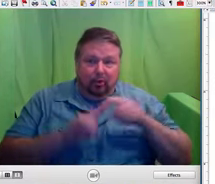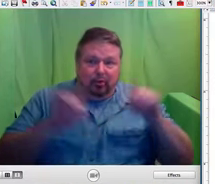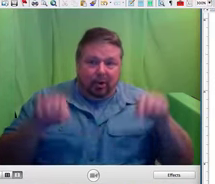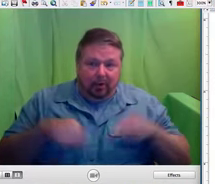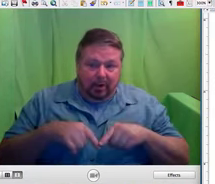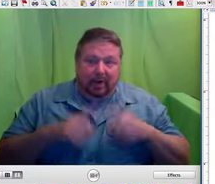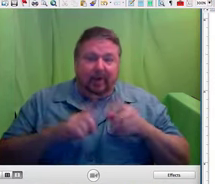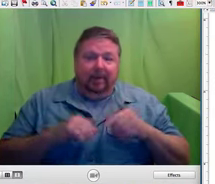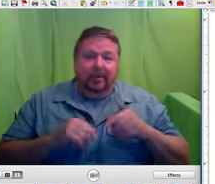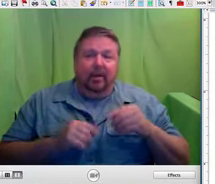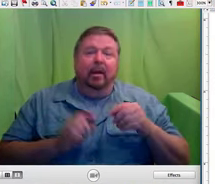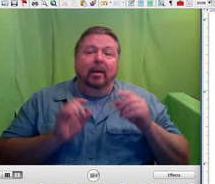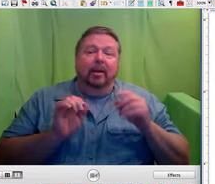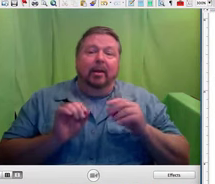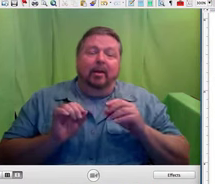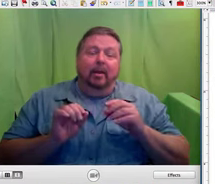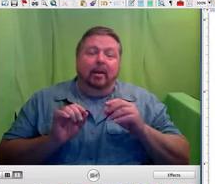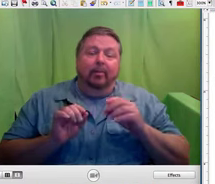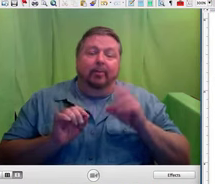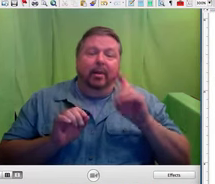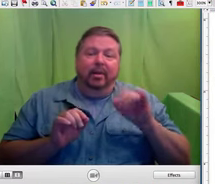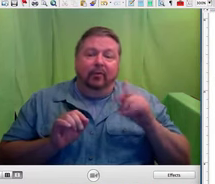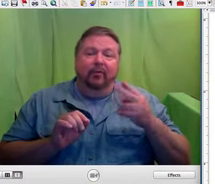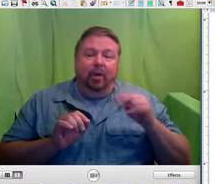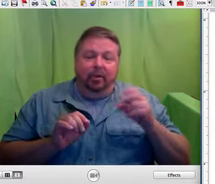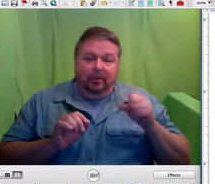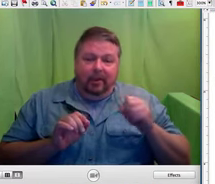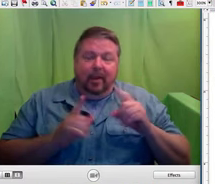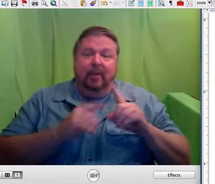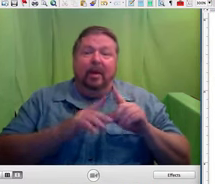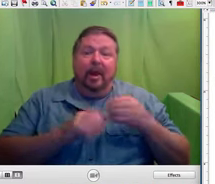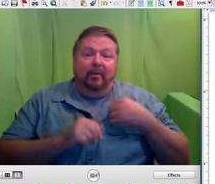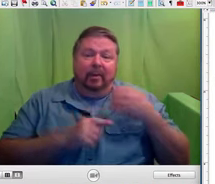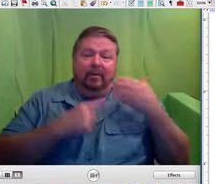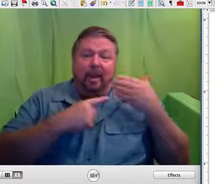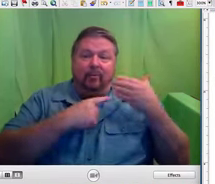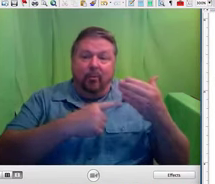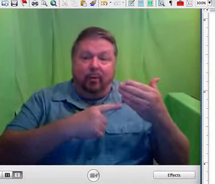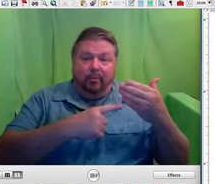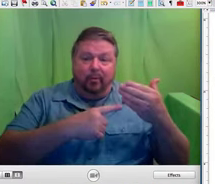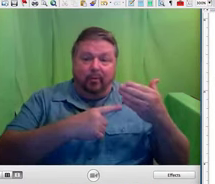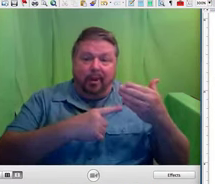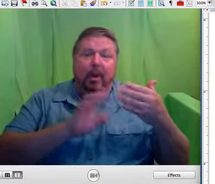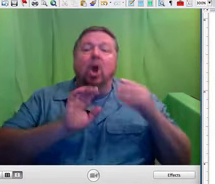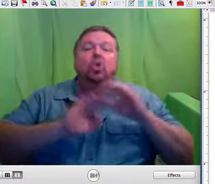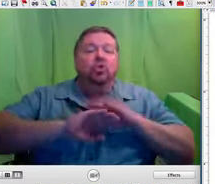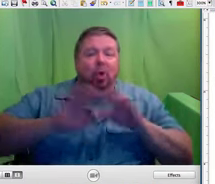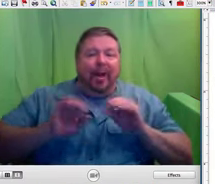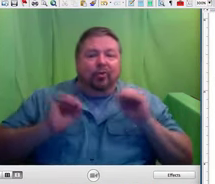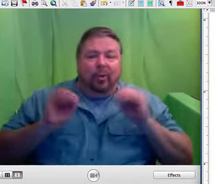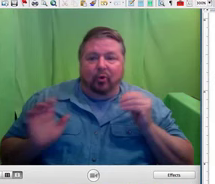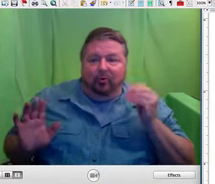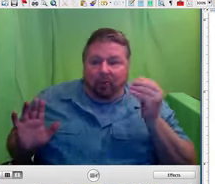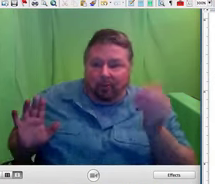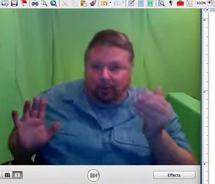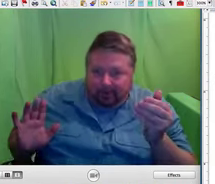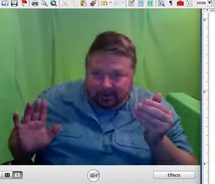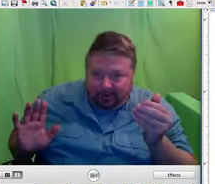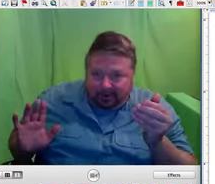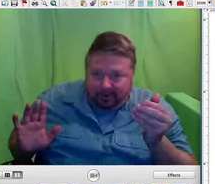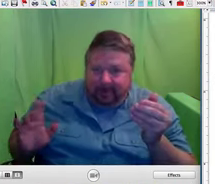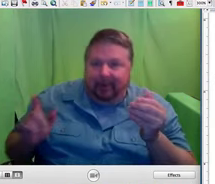cue chart, is that the diphthongs that have the side forward movement don't actually move